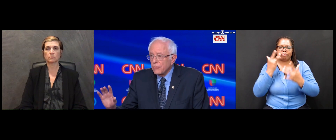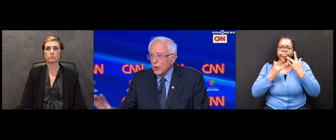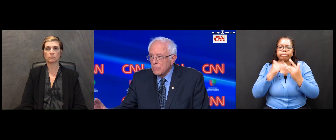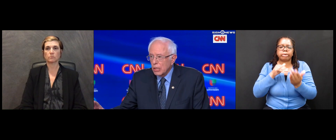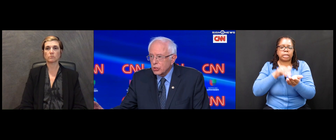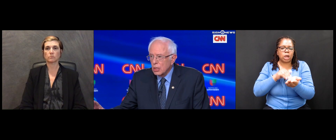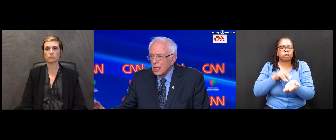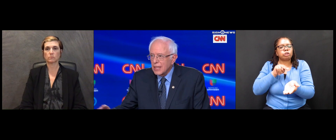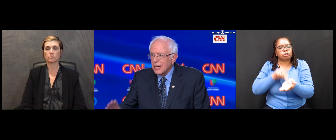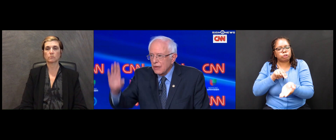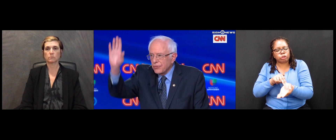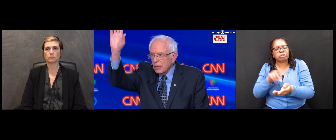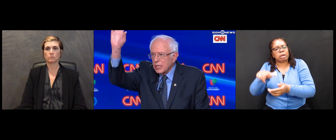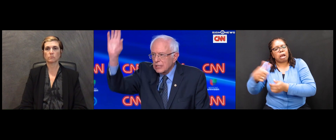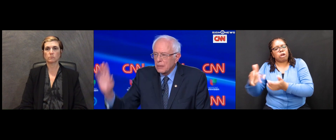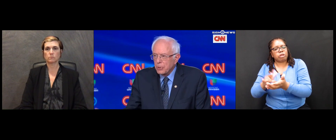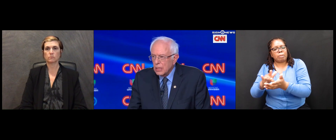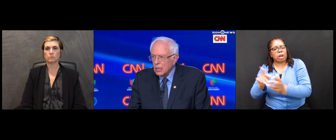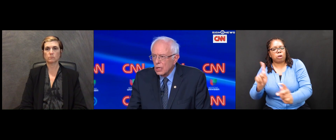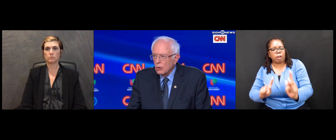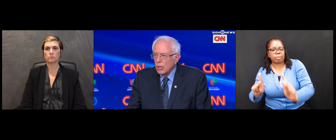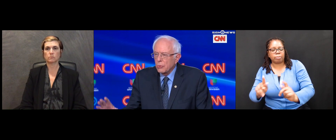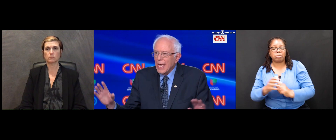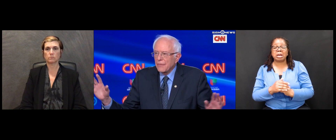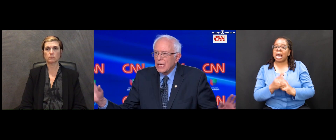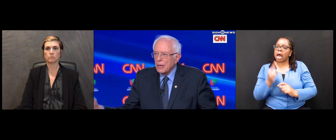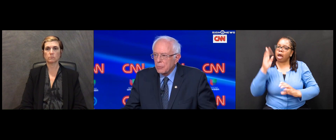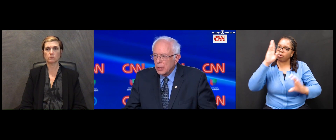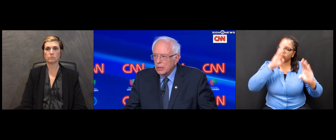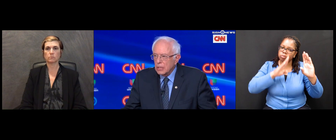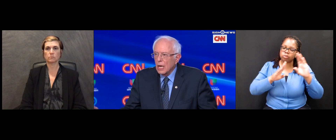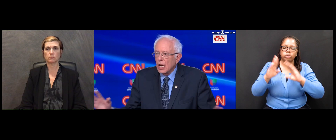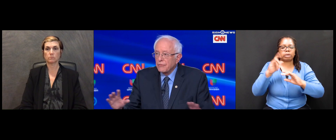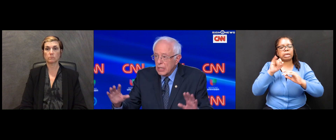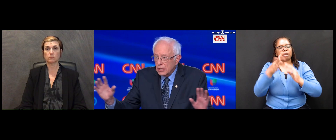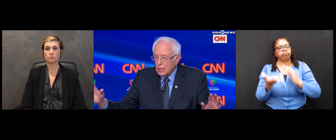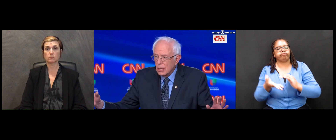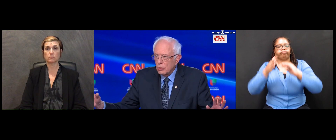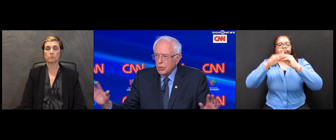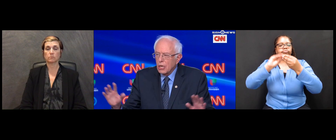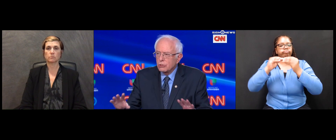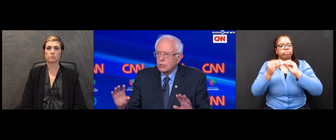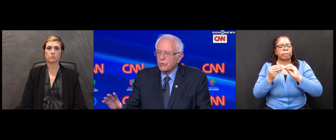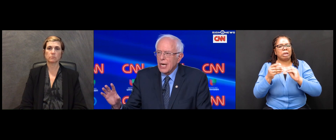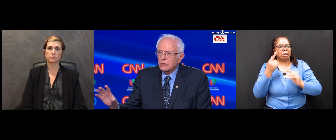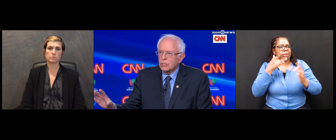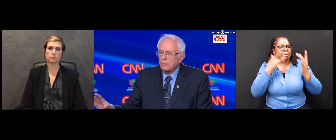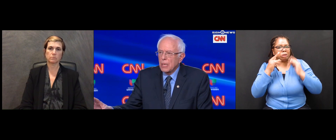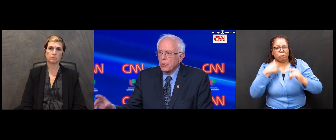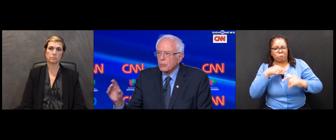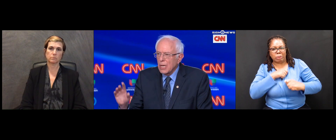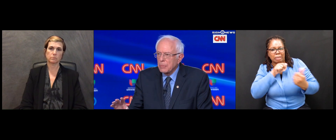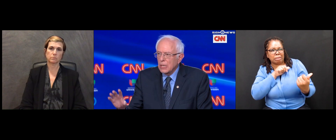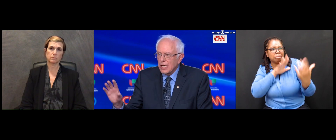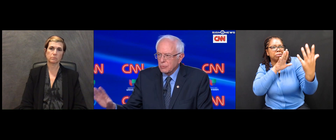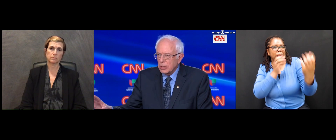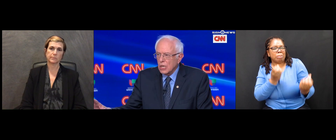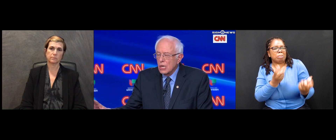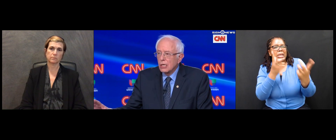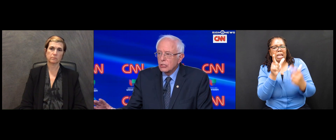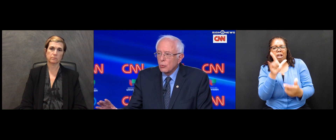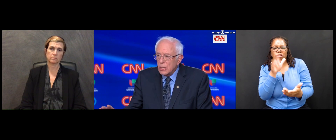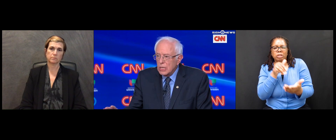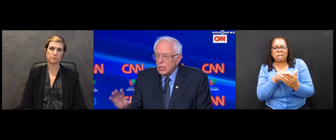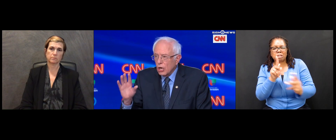I worry very much that if there is a peak, whether we have the capability of dealing with hundreds of thousands of people who may be in